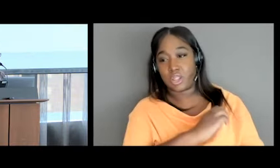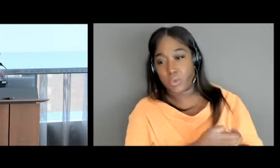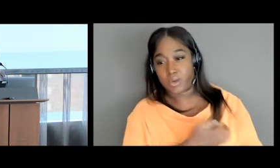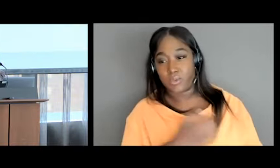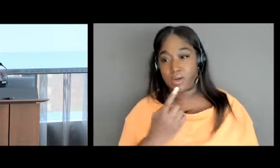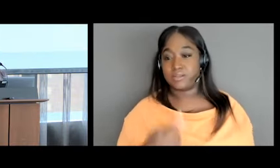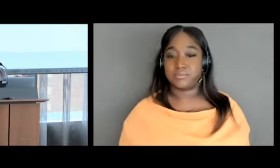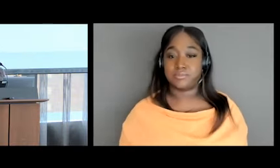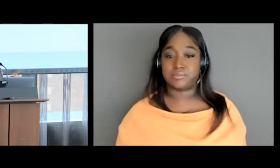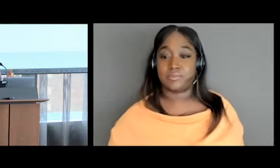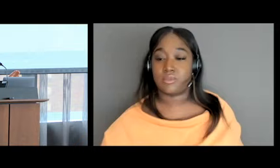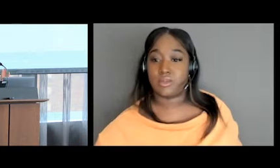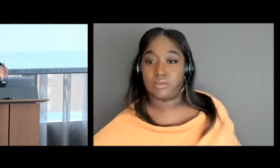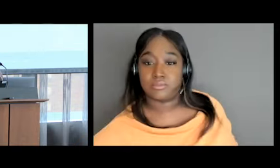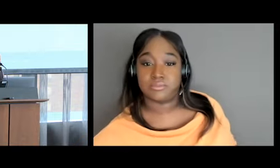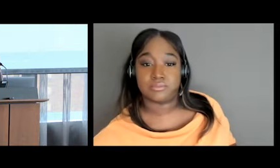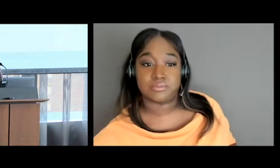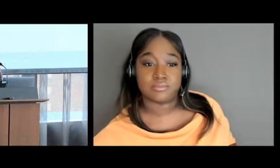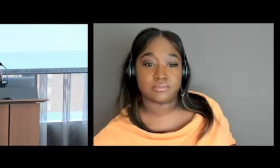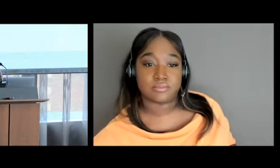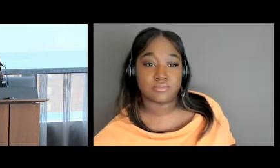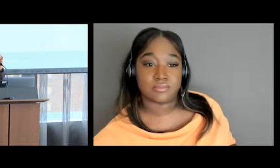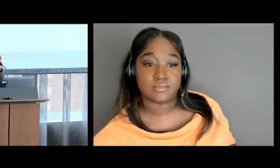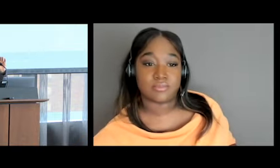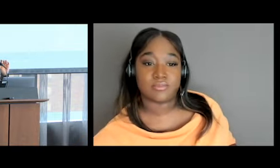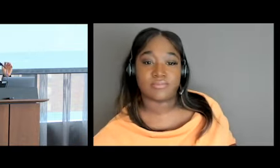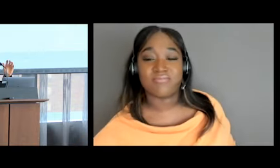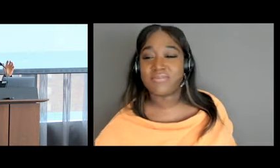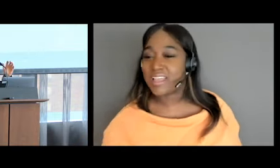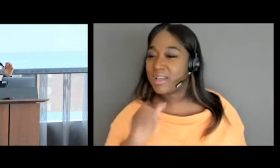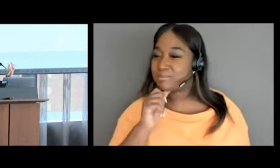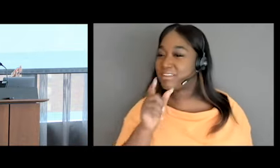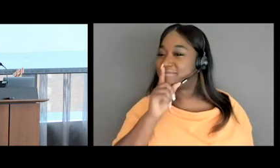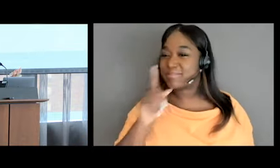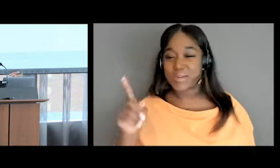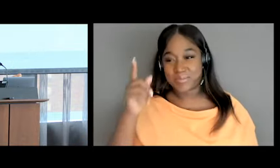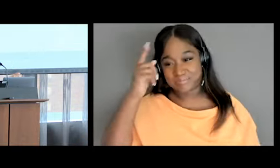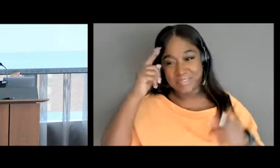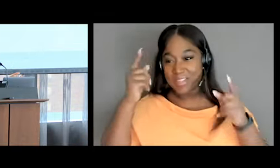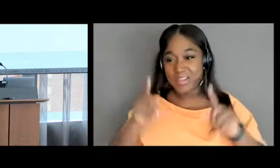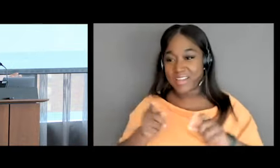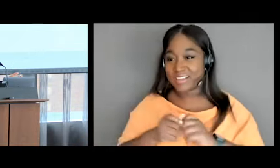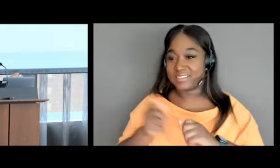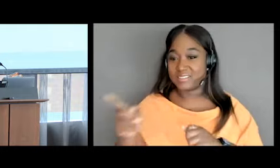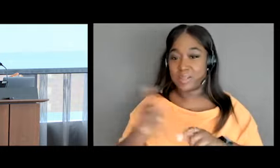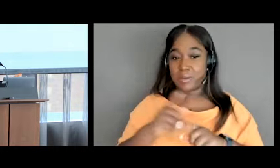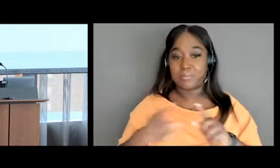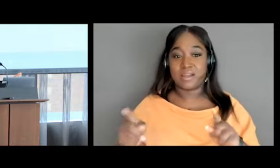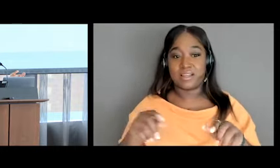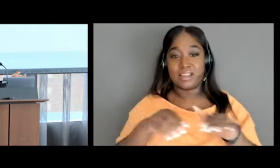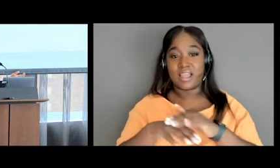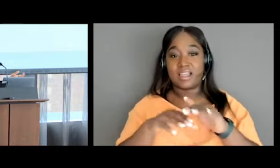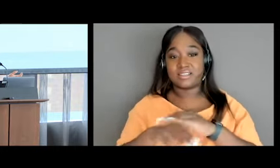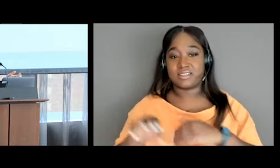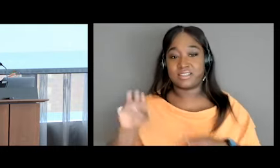I'm not sure I am on the same wavelengths, but in AccessMap, we try to understand what level